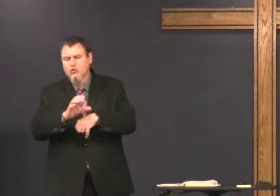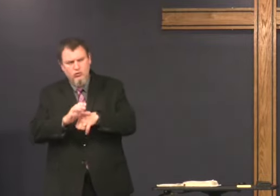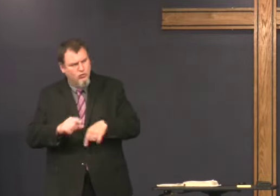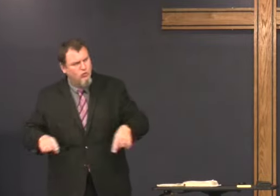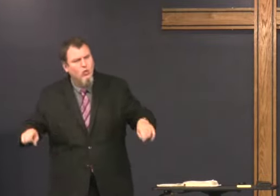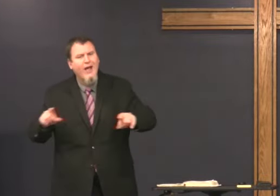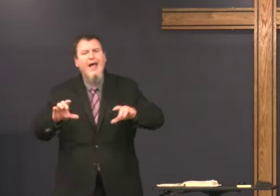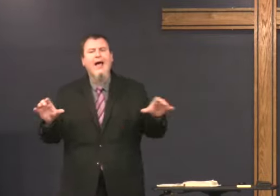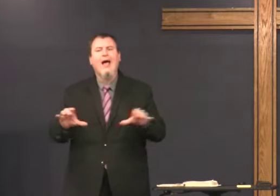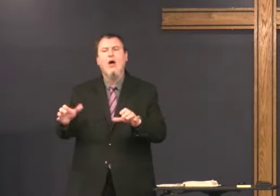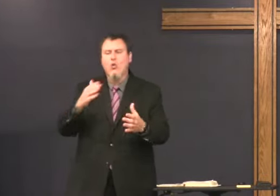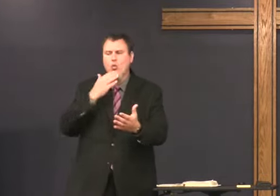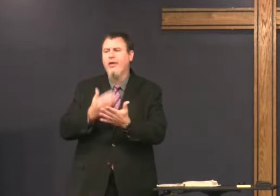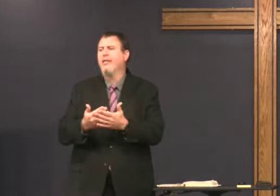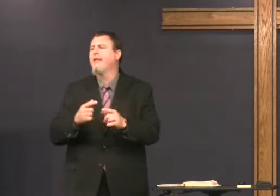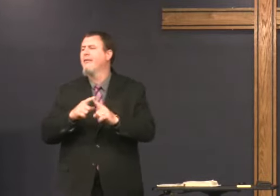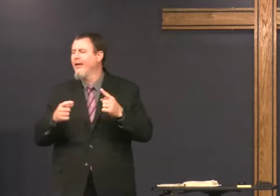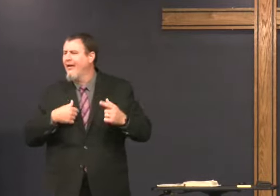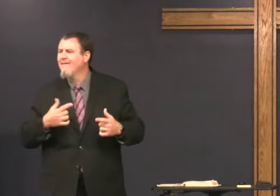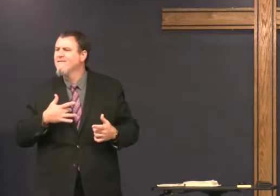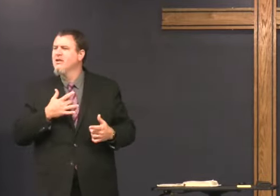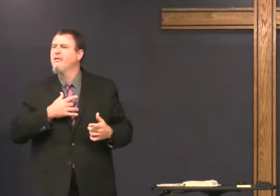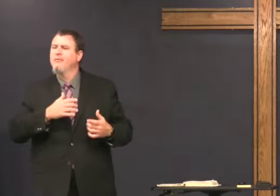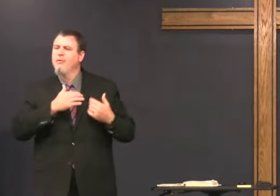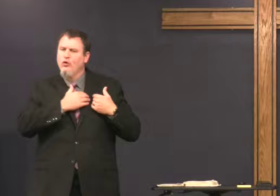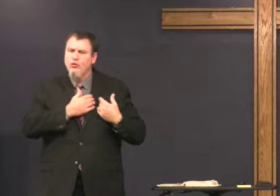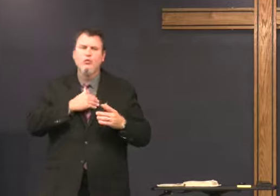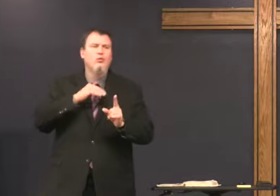how to do the action, but at church,